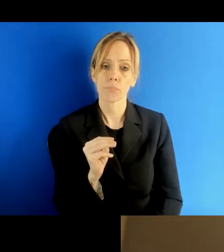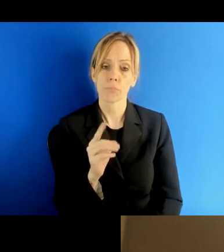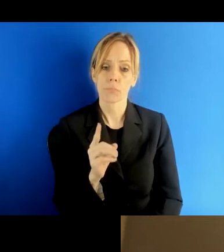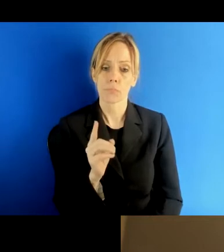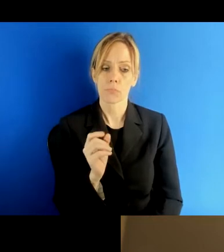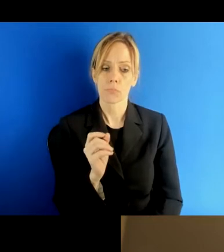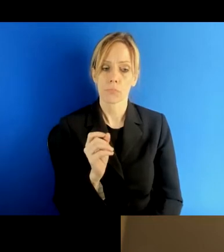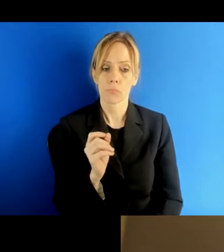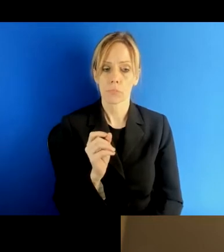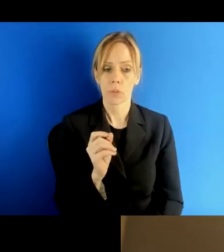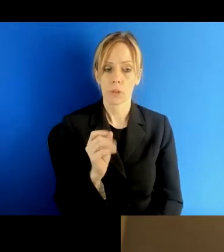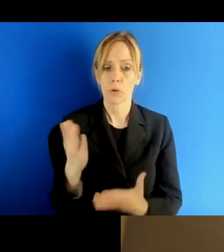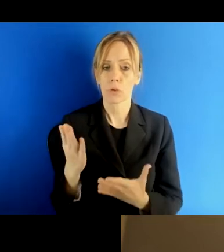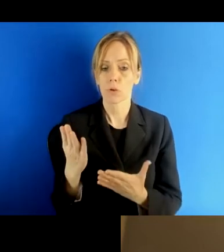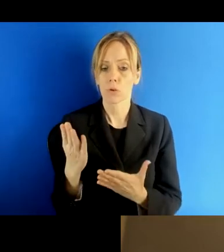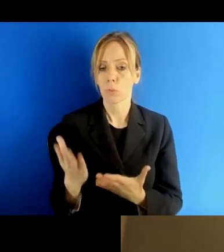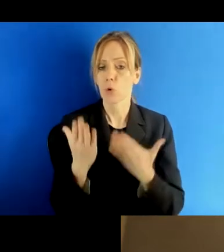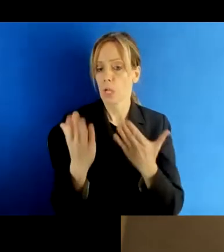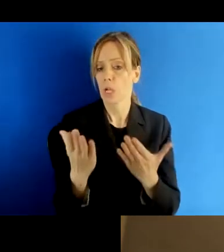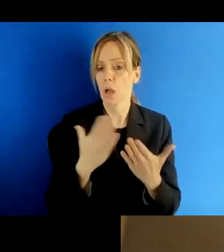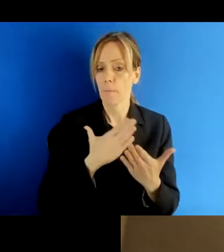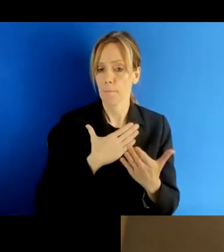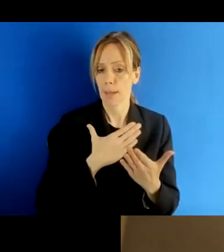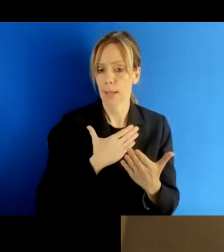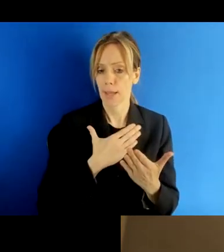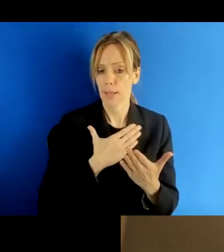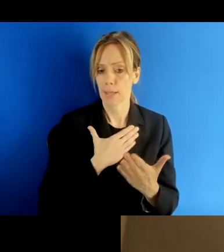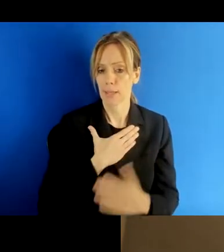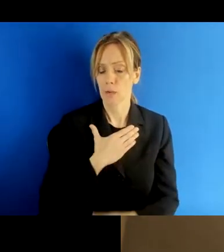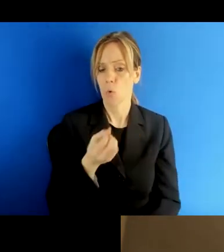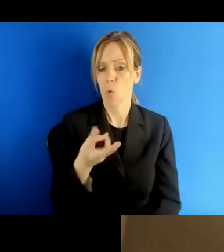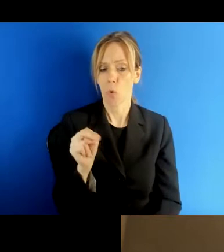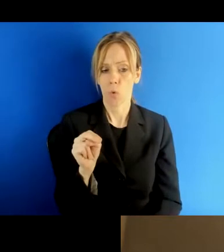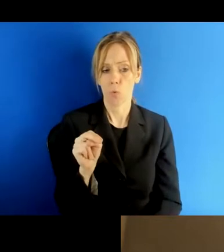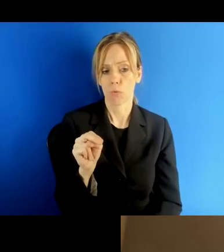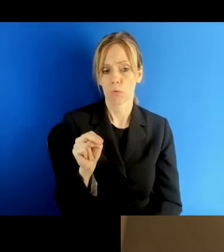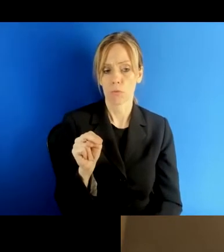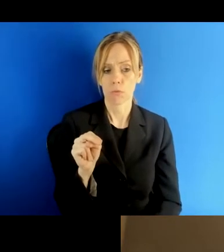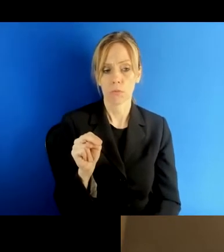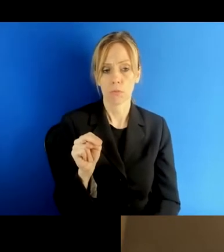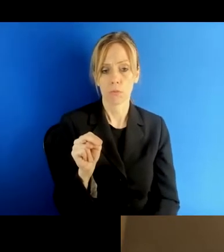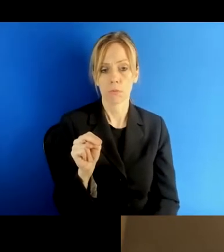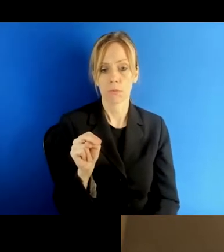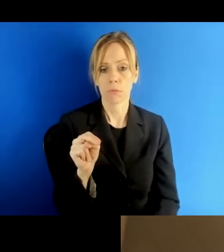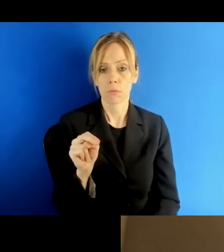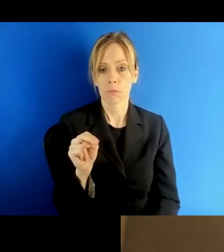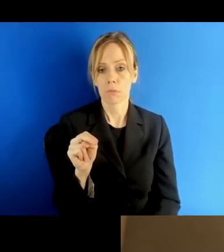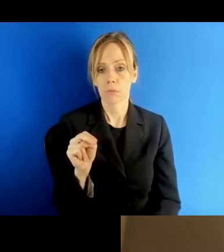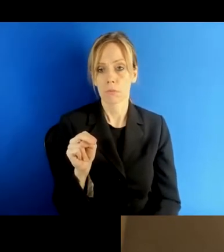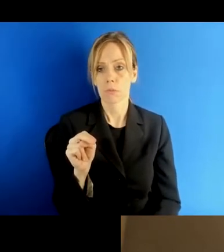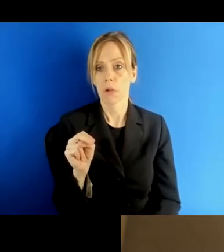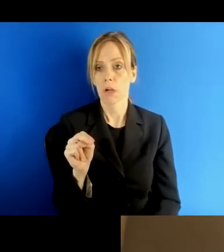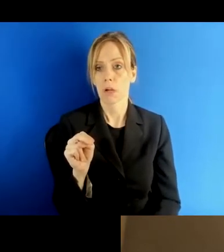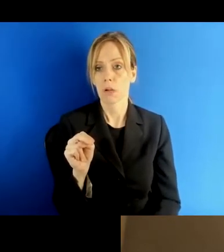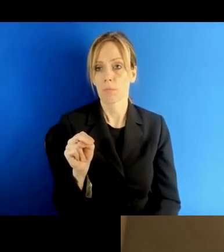bringing up my own family in Mexico while